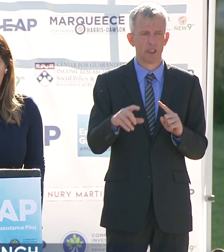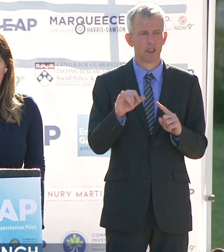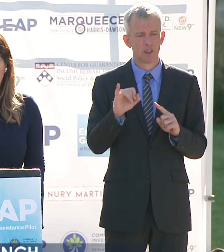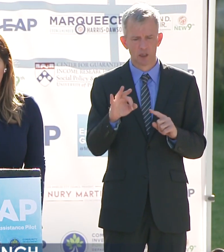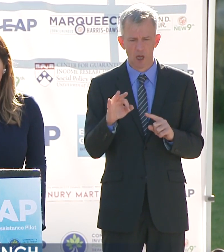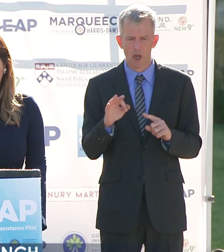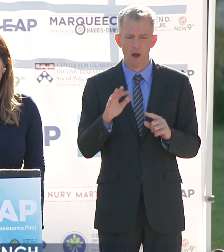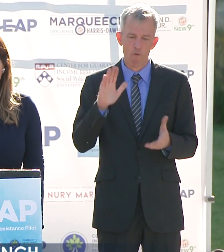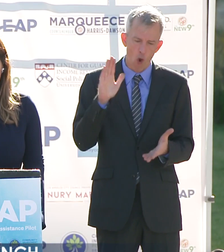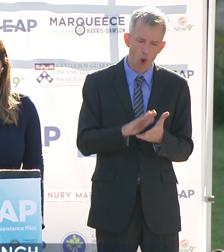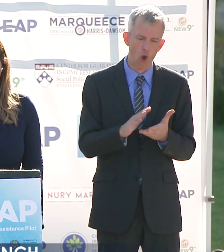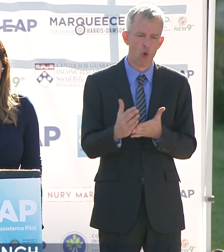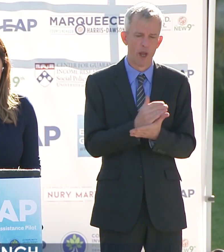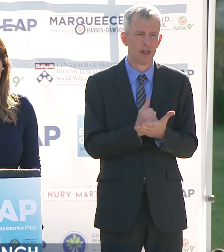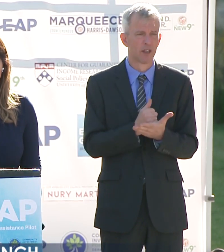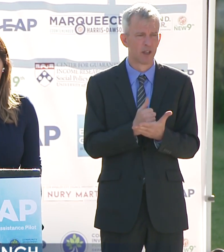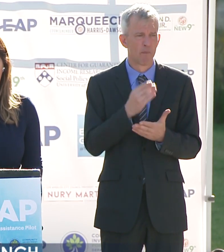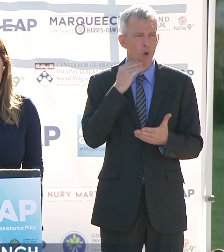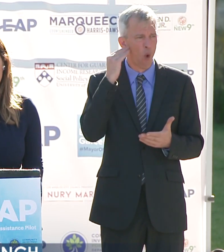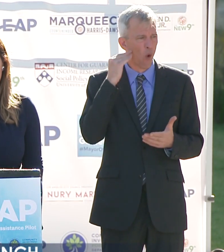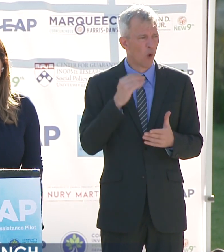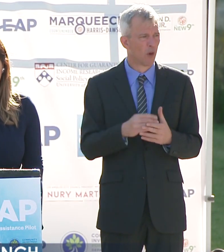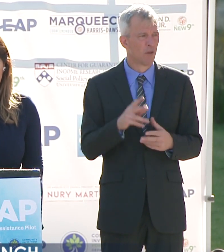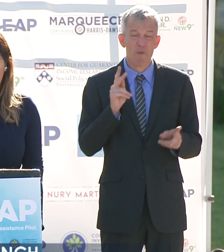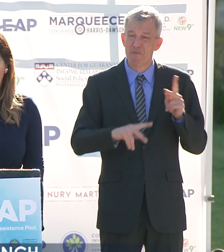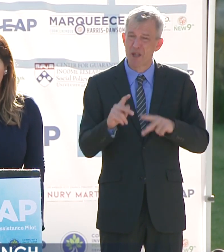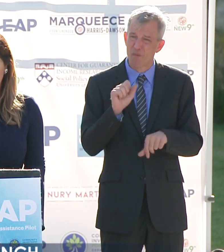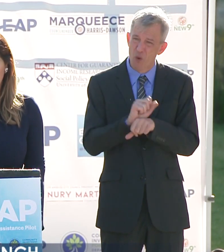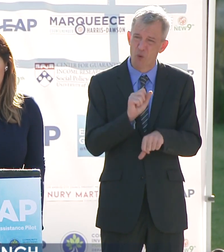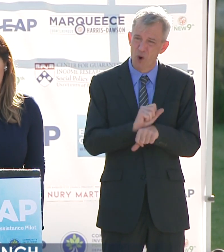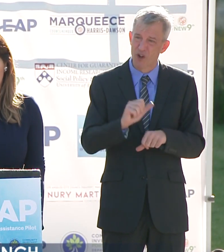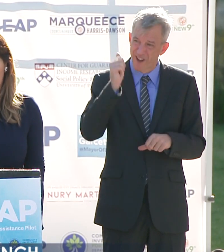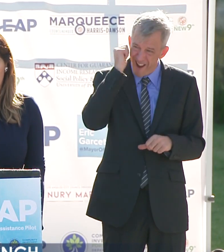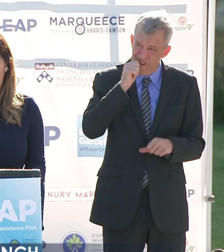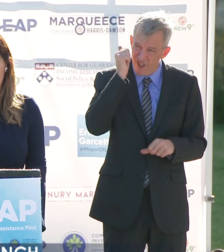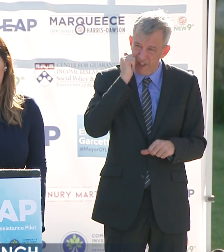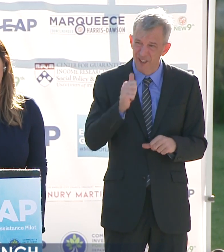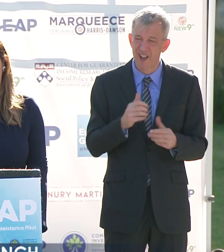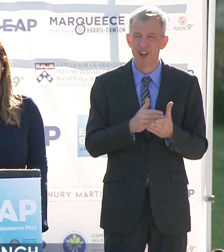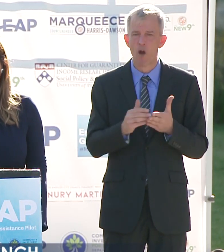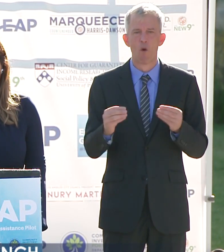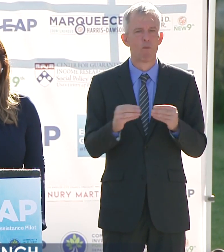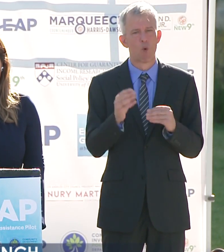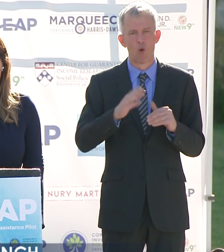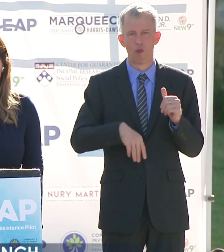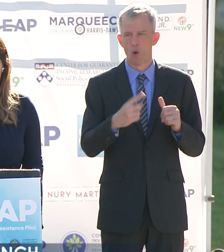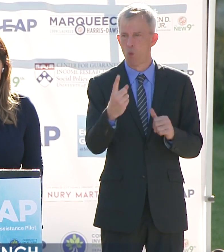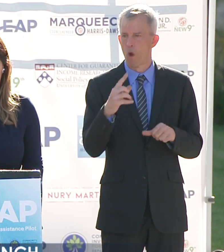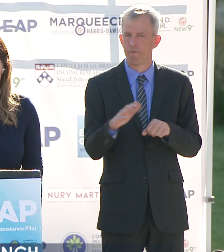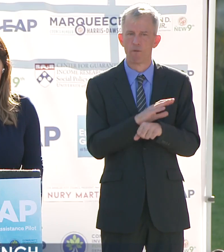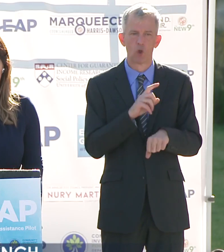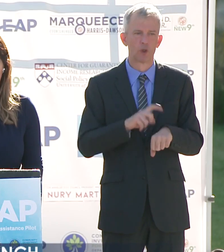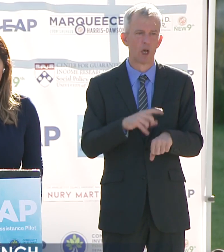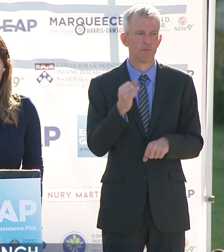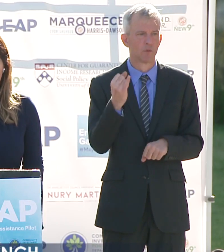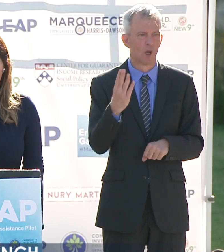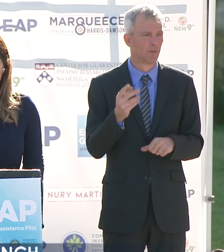poor, people who are working every day, often more than one full-time job, and don't have enough to make ends